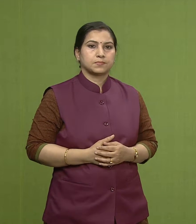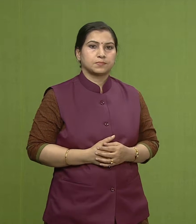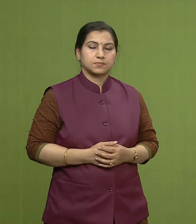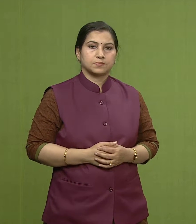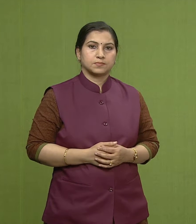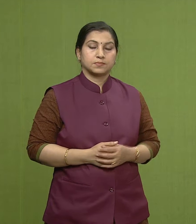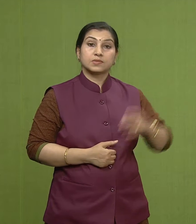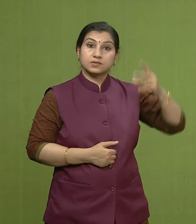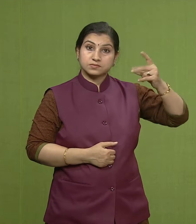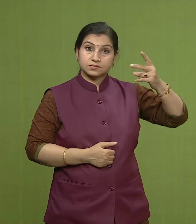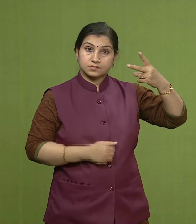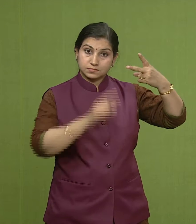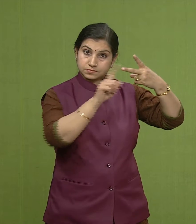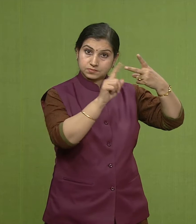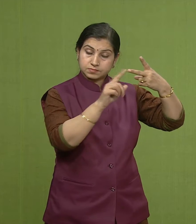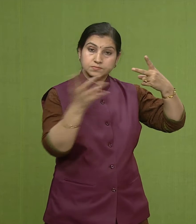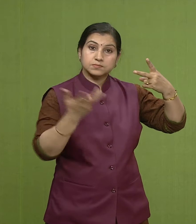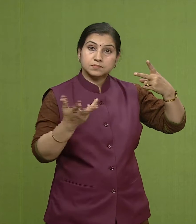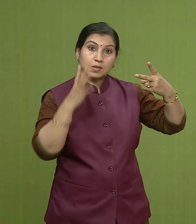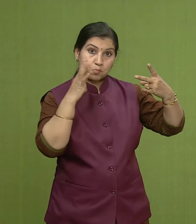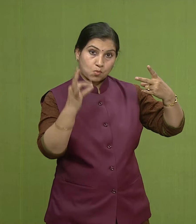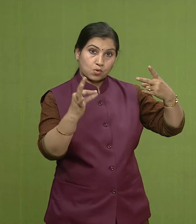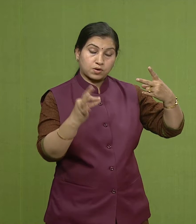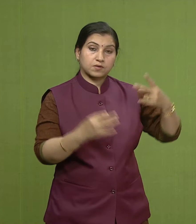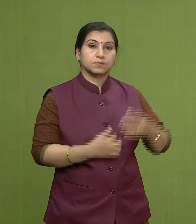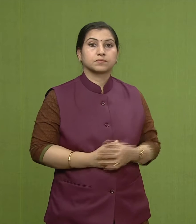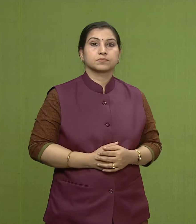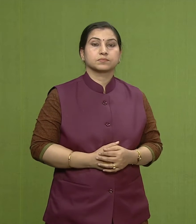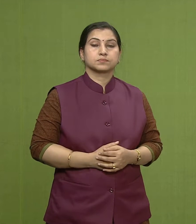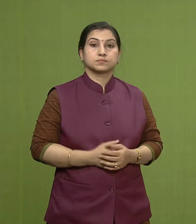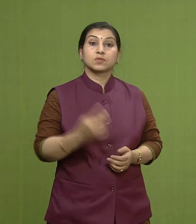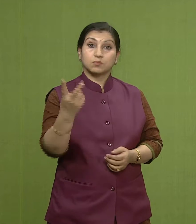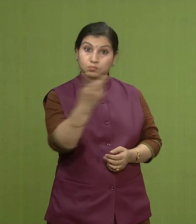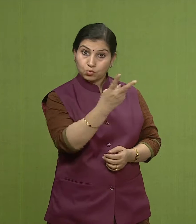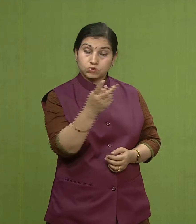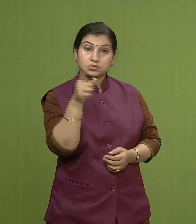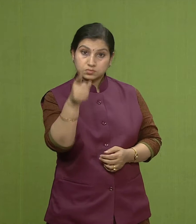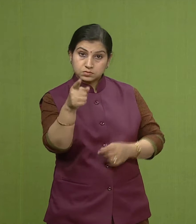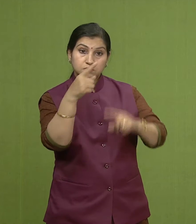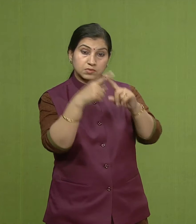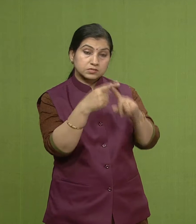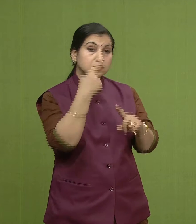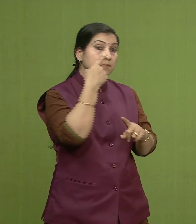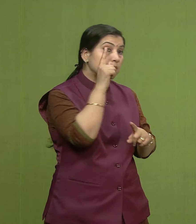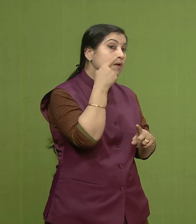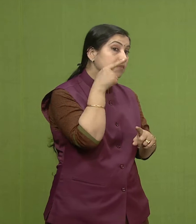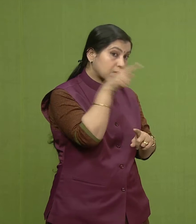The second important point is both you and your parents